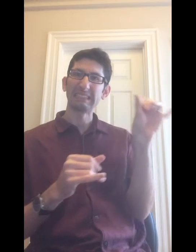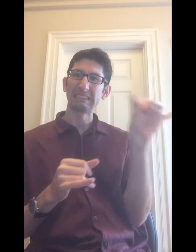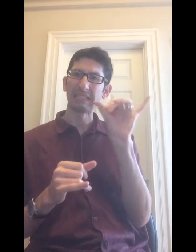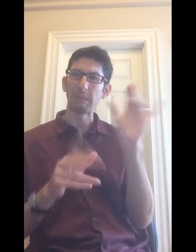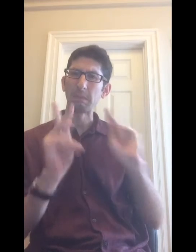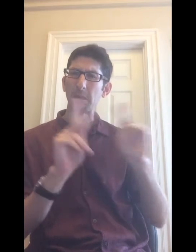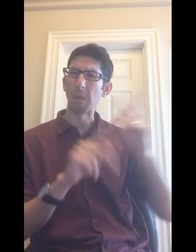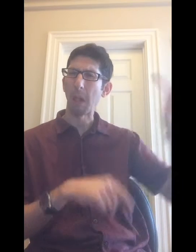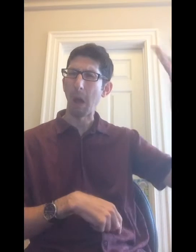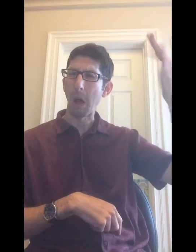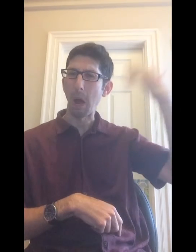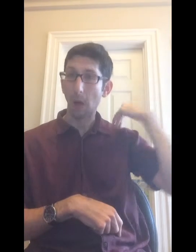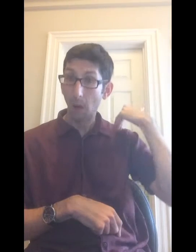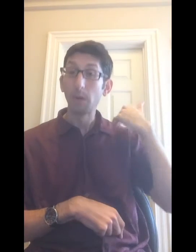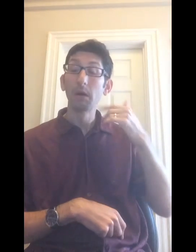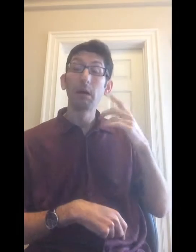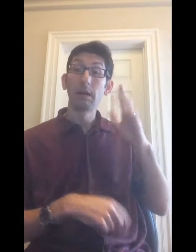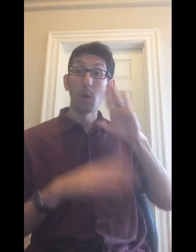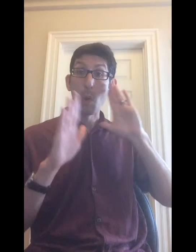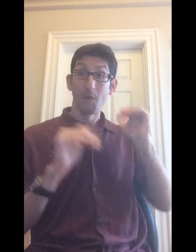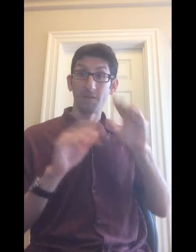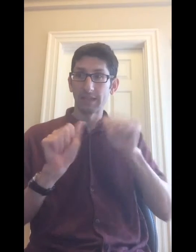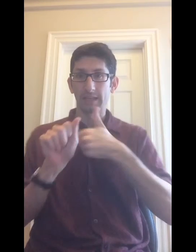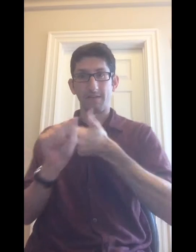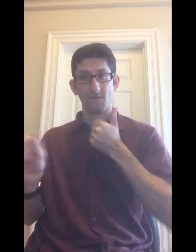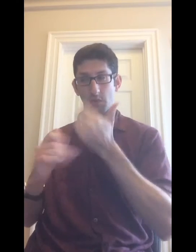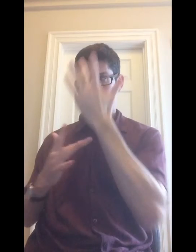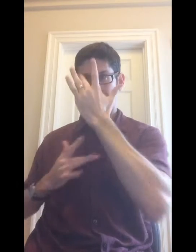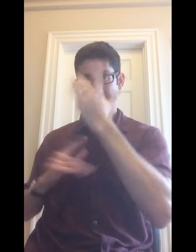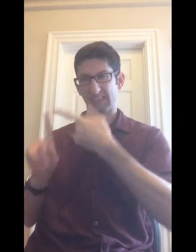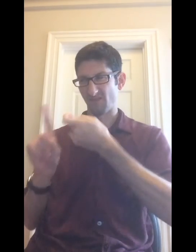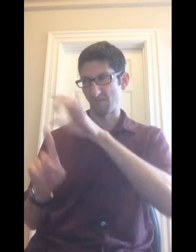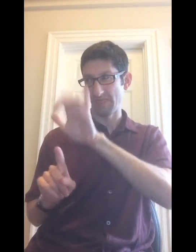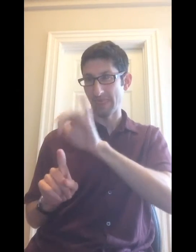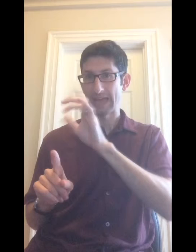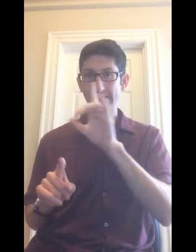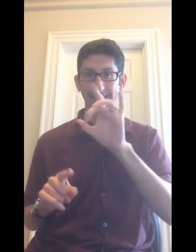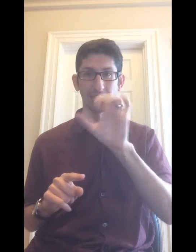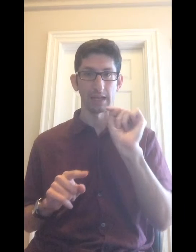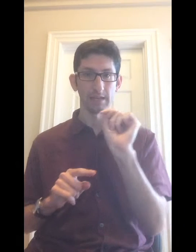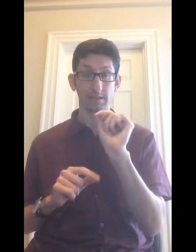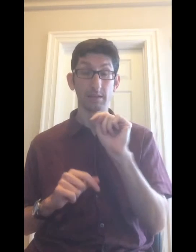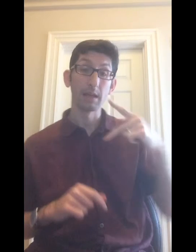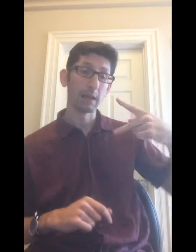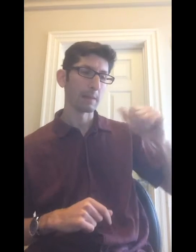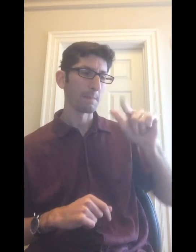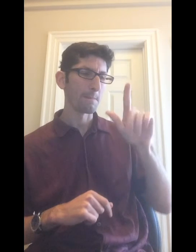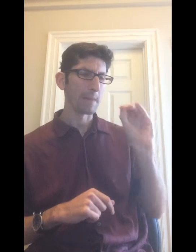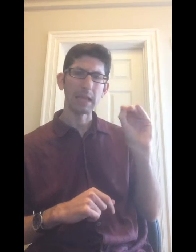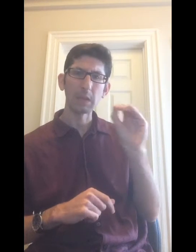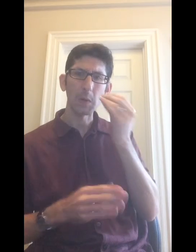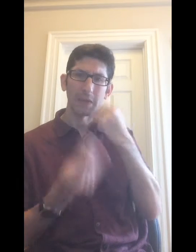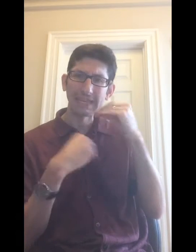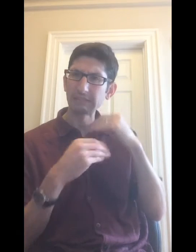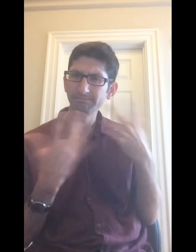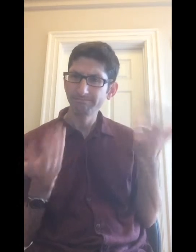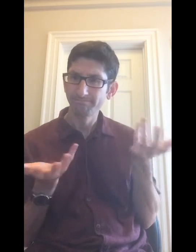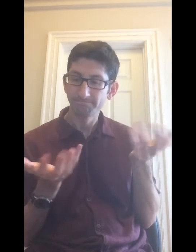that way we'll hopefully avoid these diseases. So what does the paleo diet look like? Well, it requires that